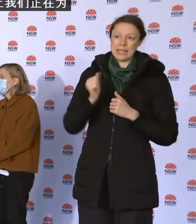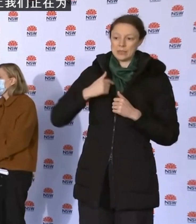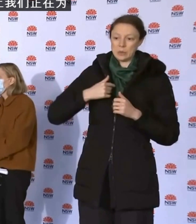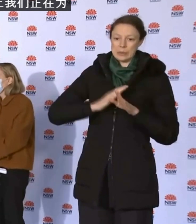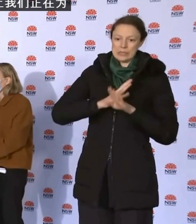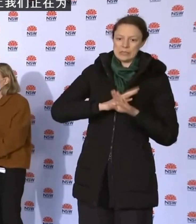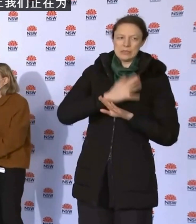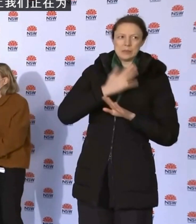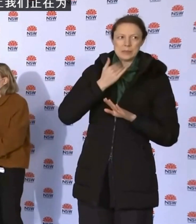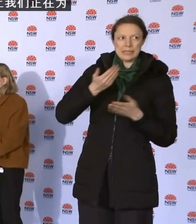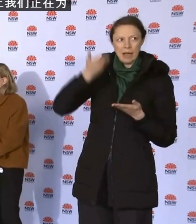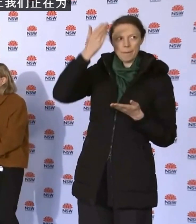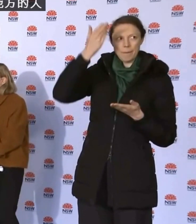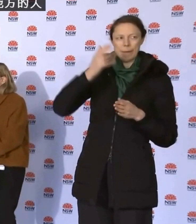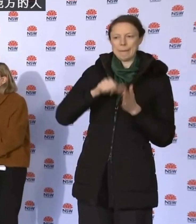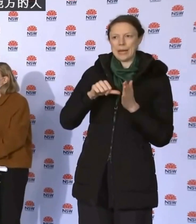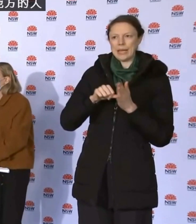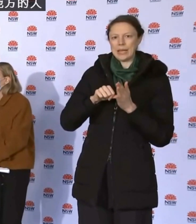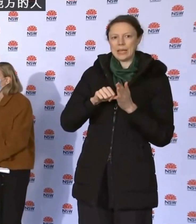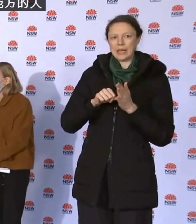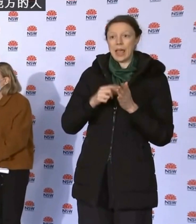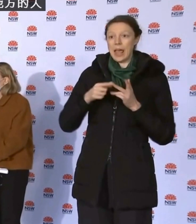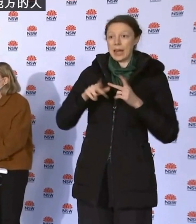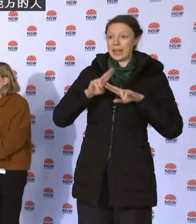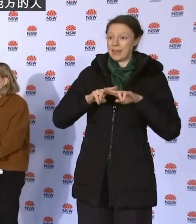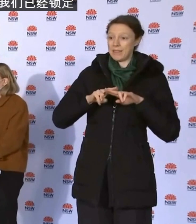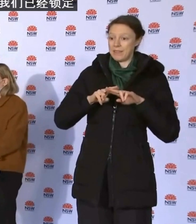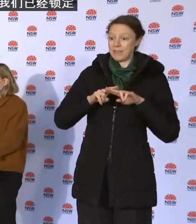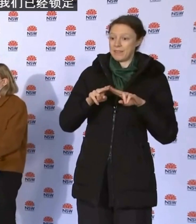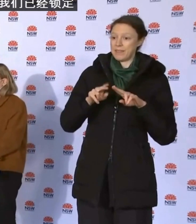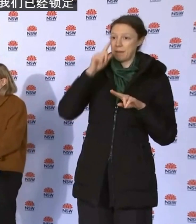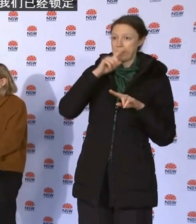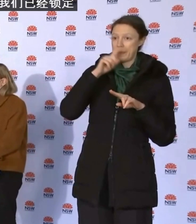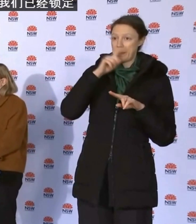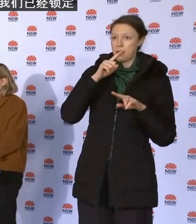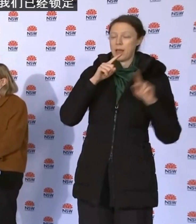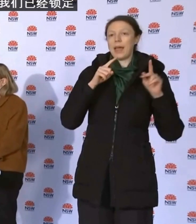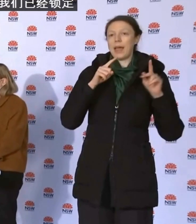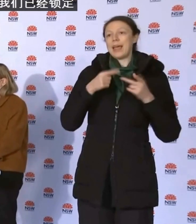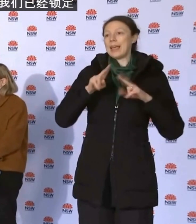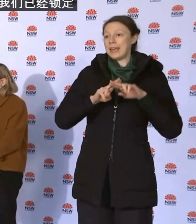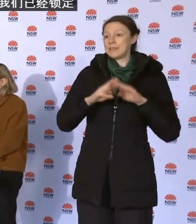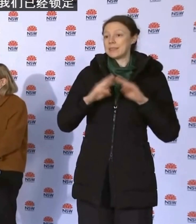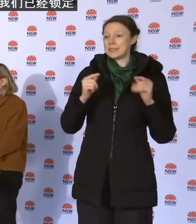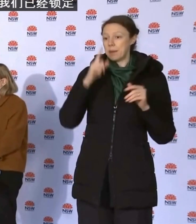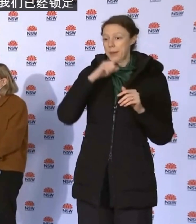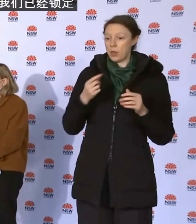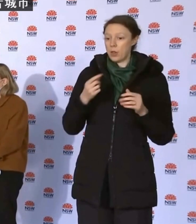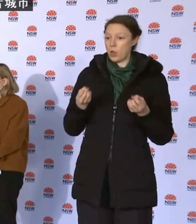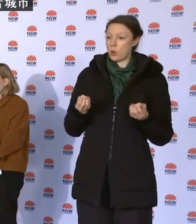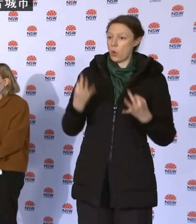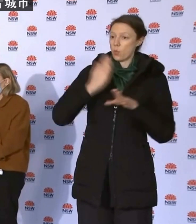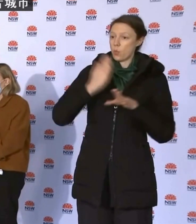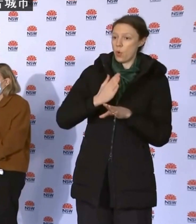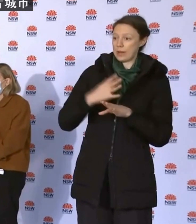New South Wales, and in fact we're picking up the tab for people who might not specifically live in a national government defined hotspot area, because we've locked down